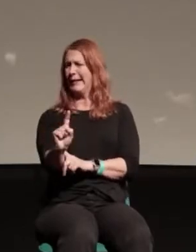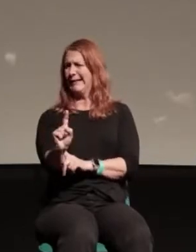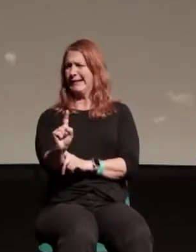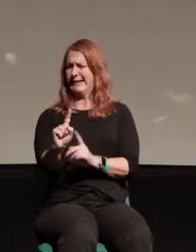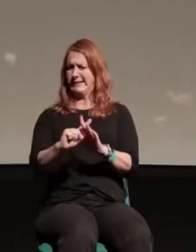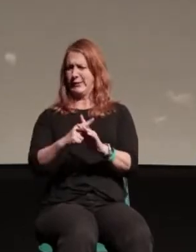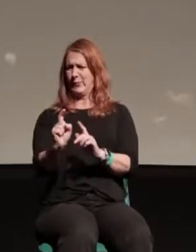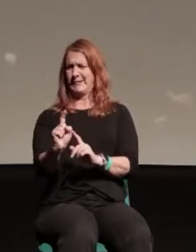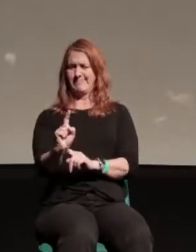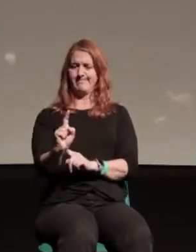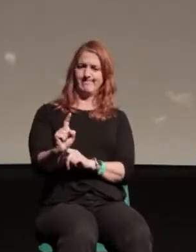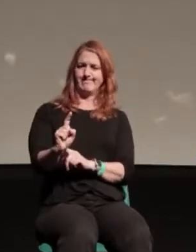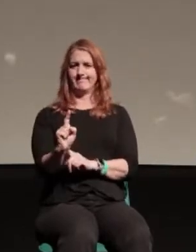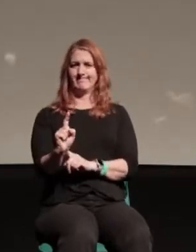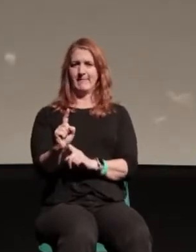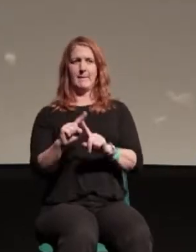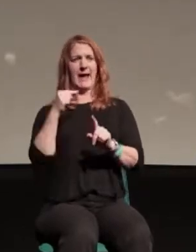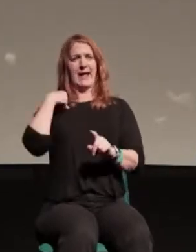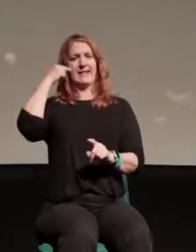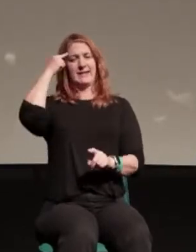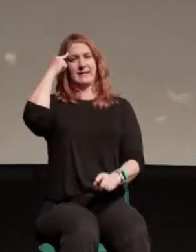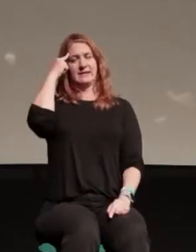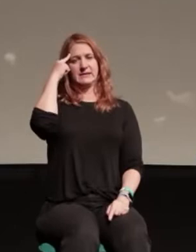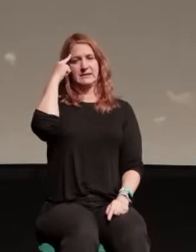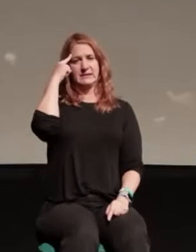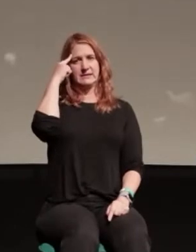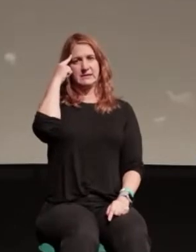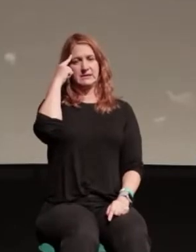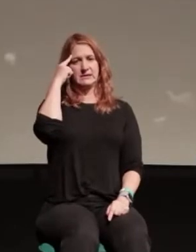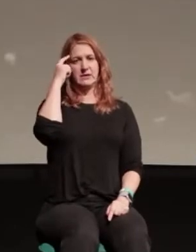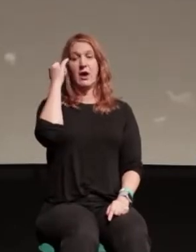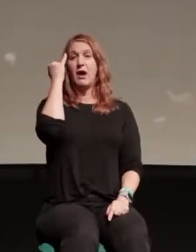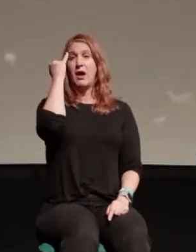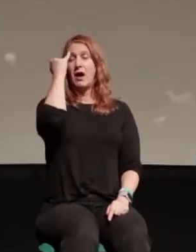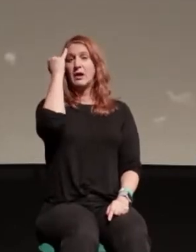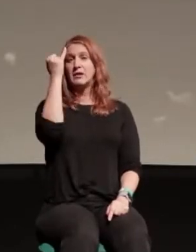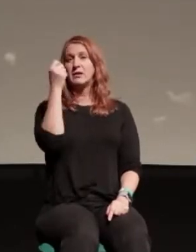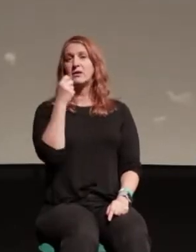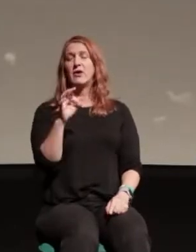to start, but I think the